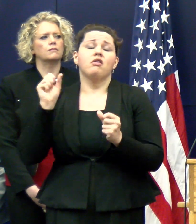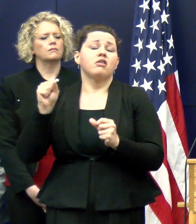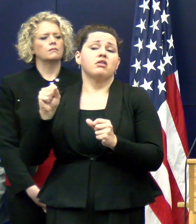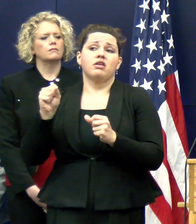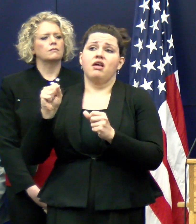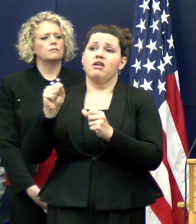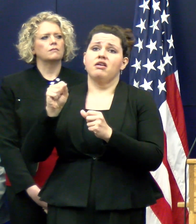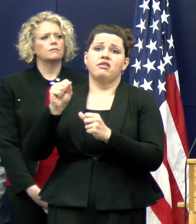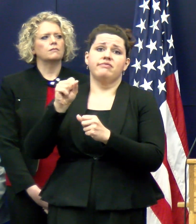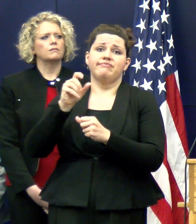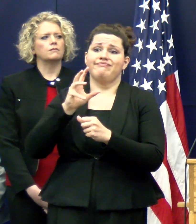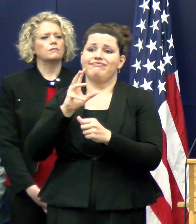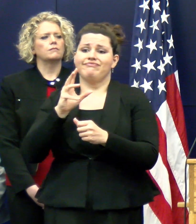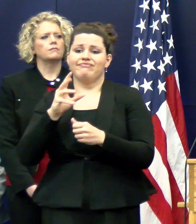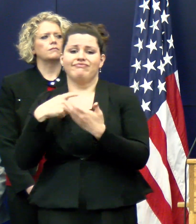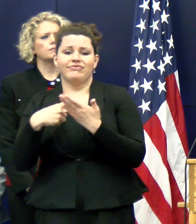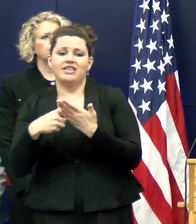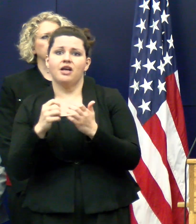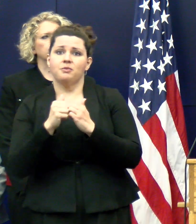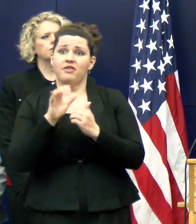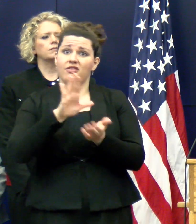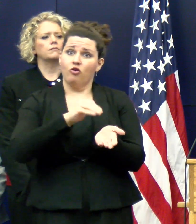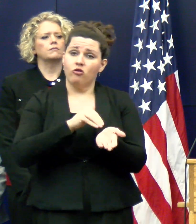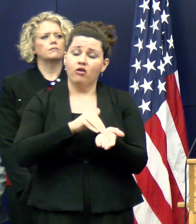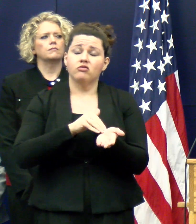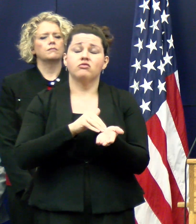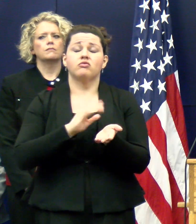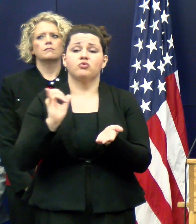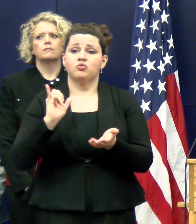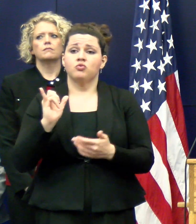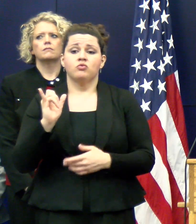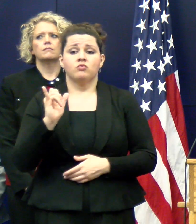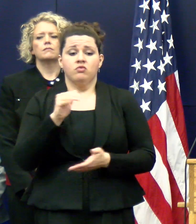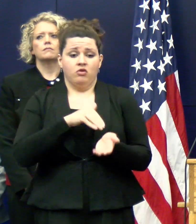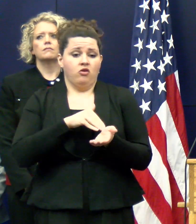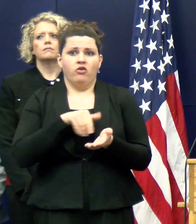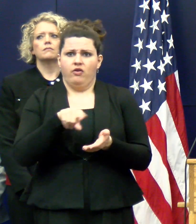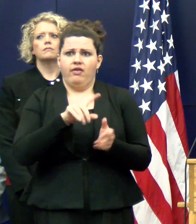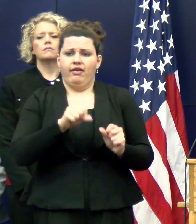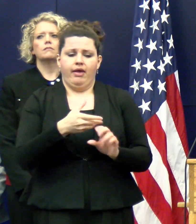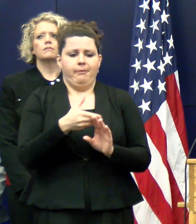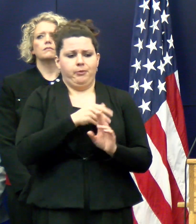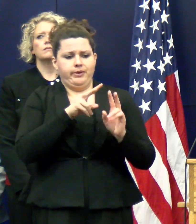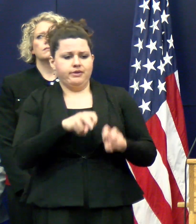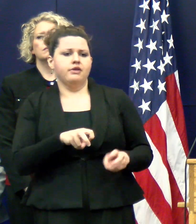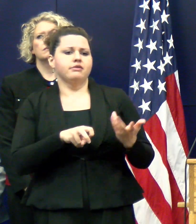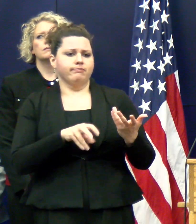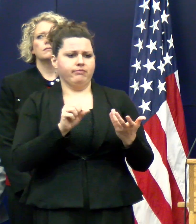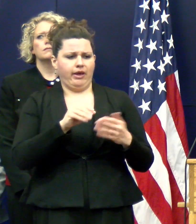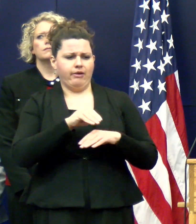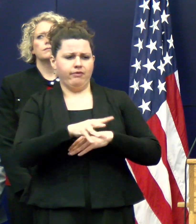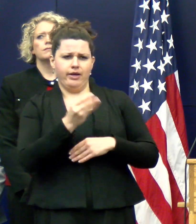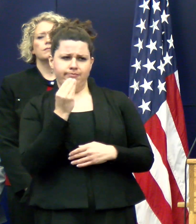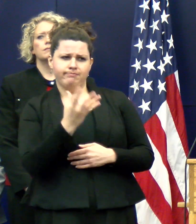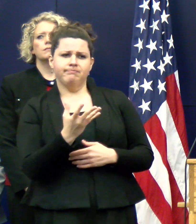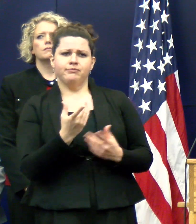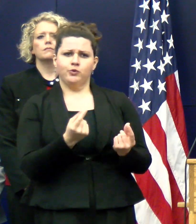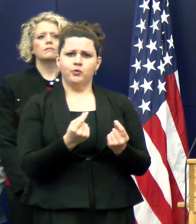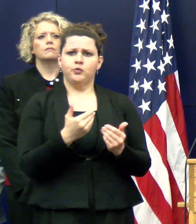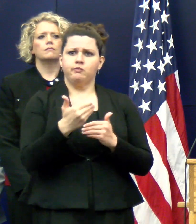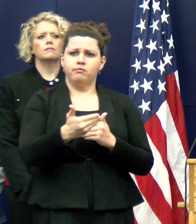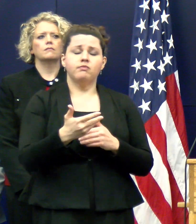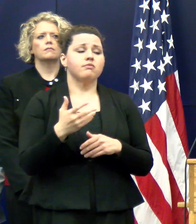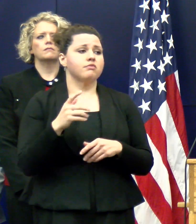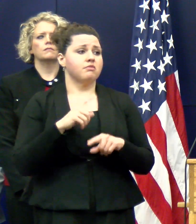to their doctor, or because they also have the capability of doing a pre-assessment and can advise them on next steps.